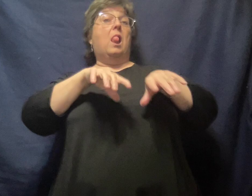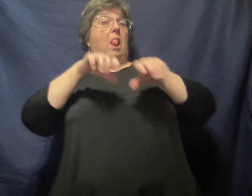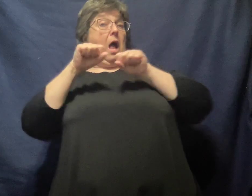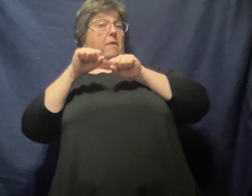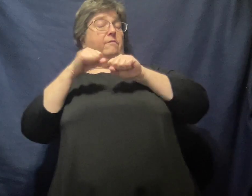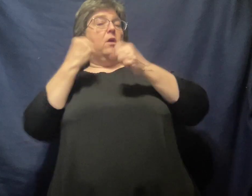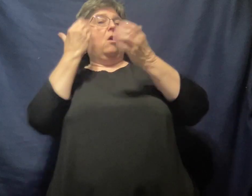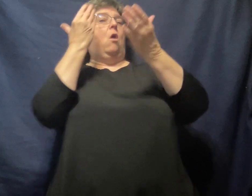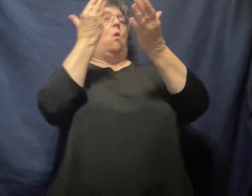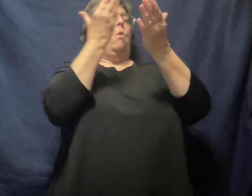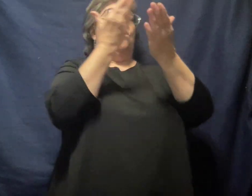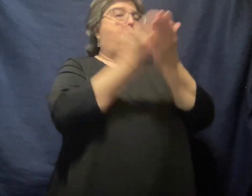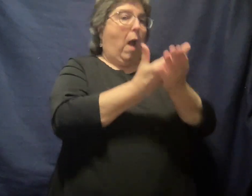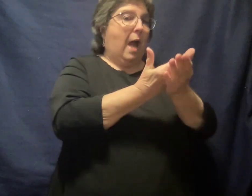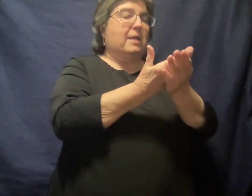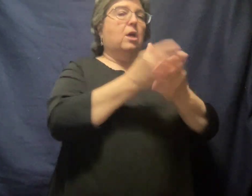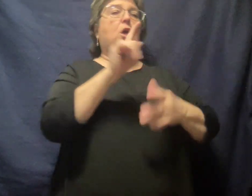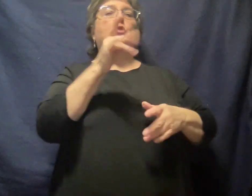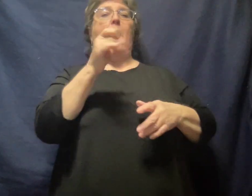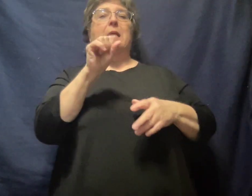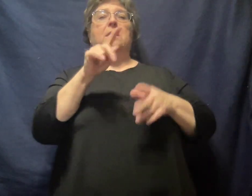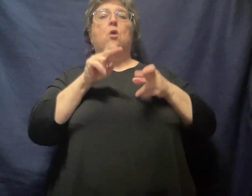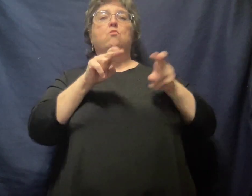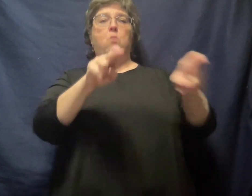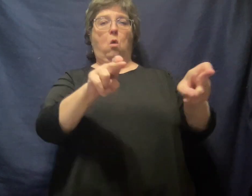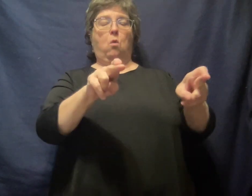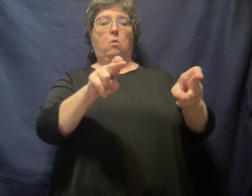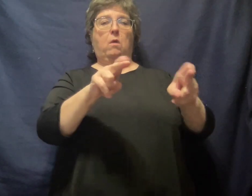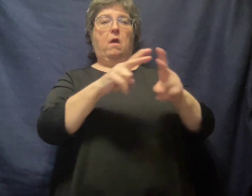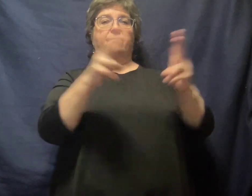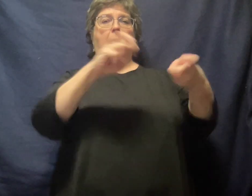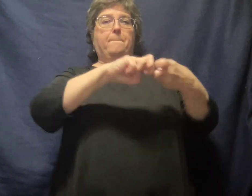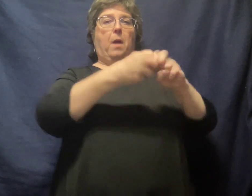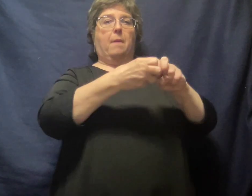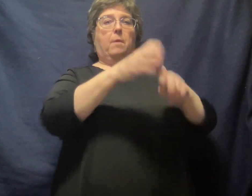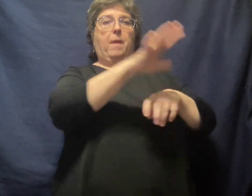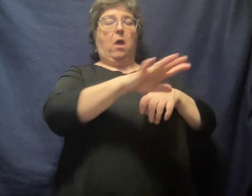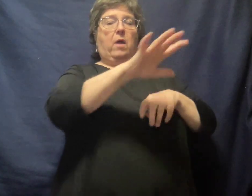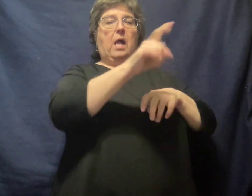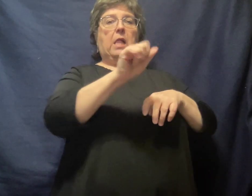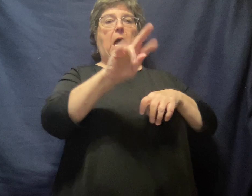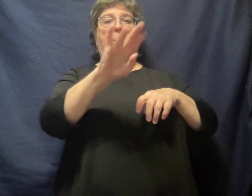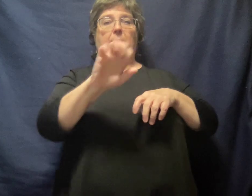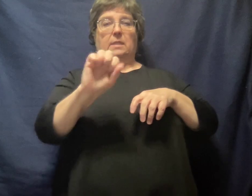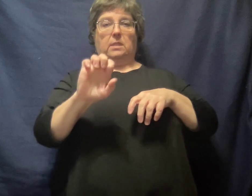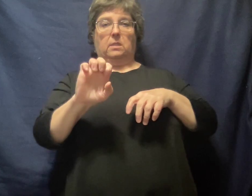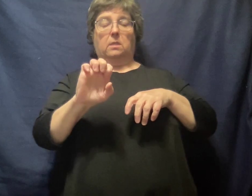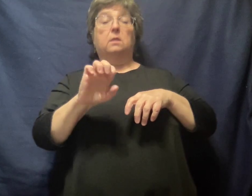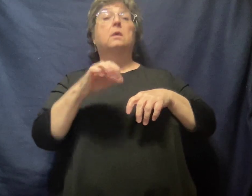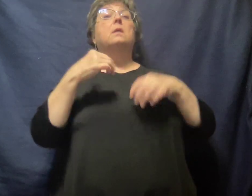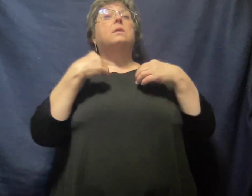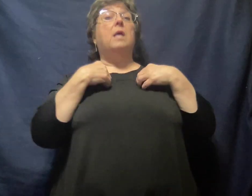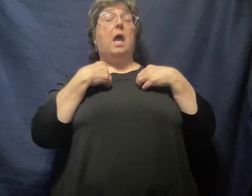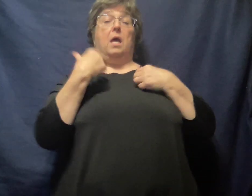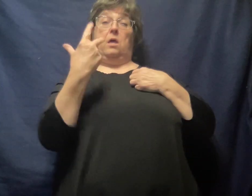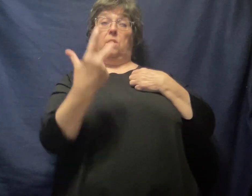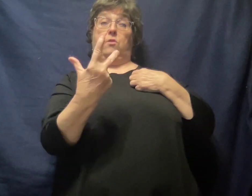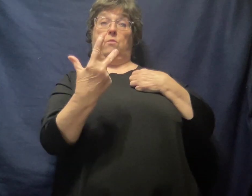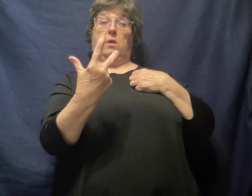way up Southwestern to Transit Road to a very problem area, which is up in Clarence. They had a three-man team